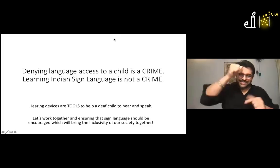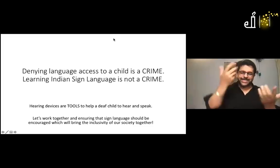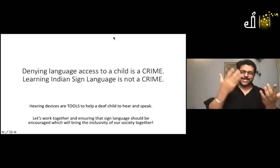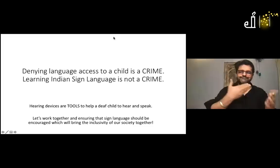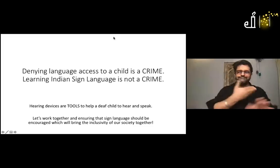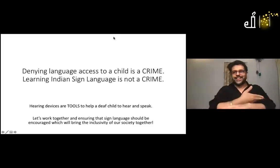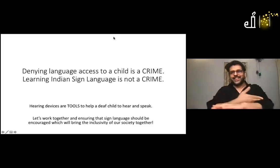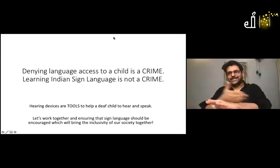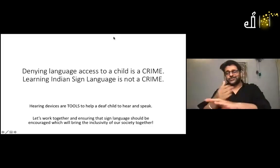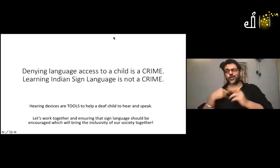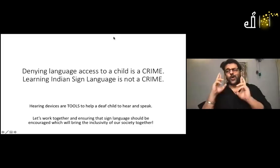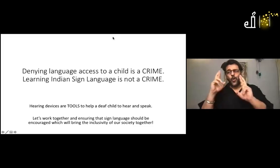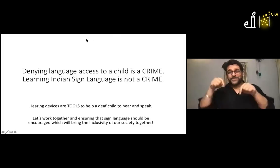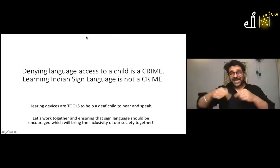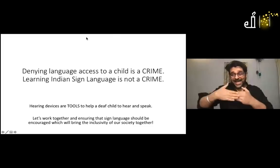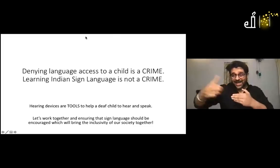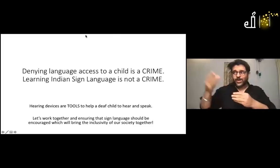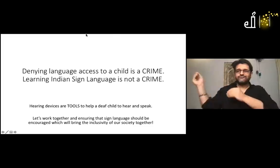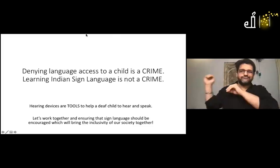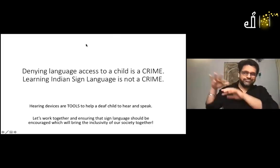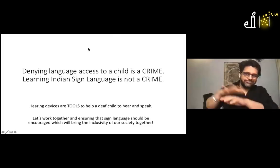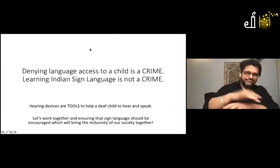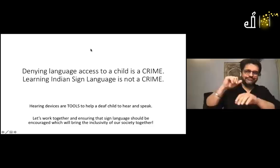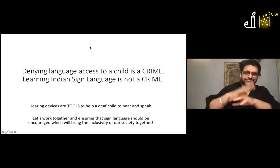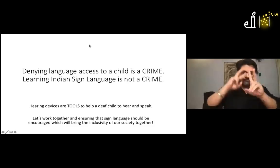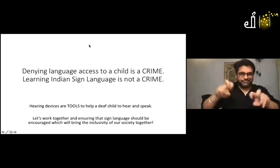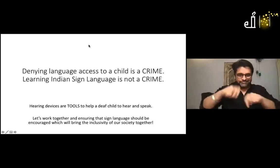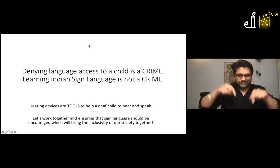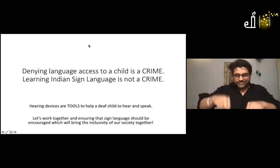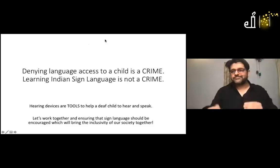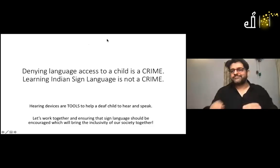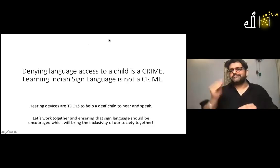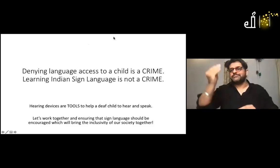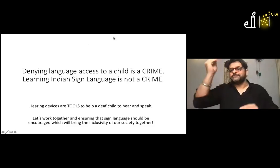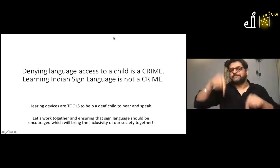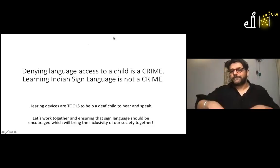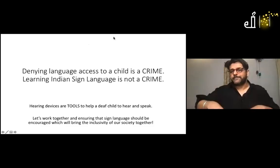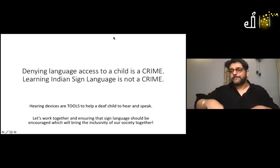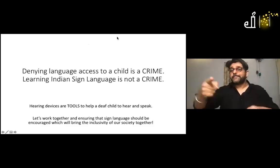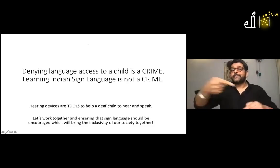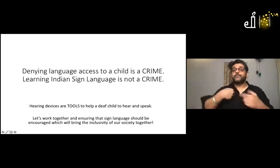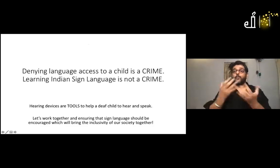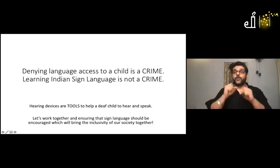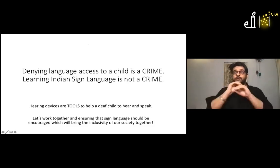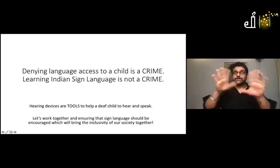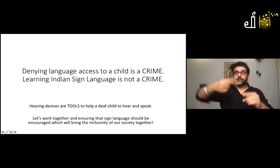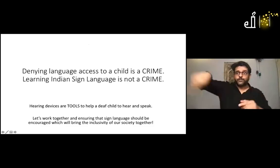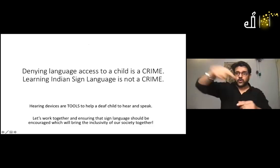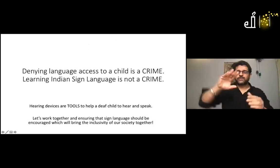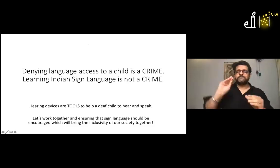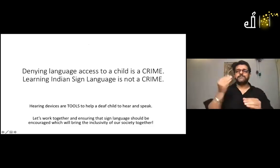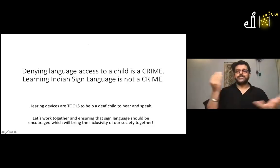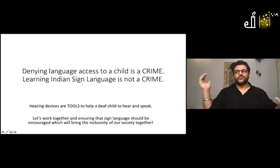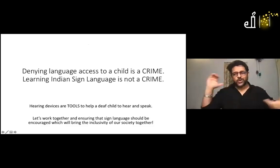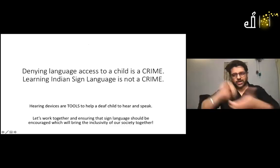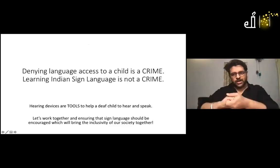in the Europe, even in India, I know we are delayed, but I hope from now on it can be influenced and we can have more researchers here. And